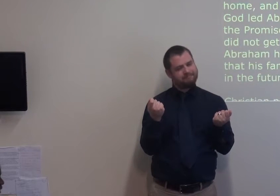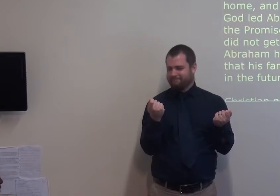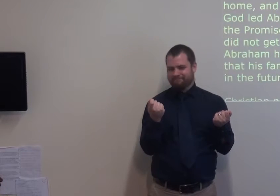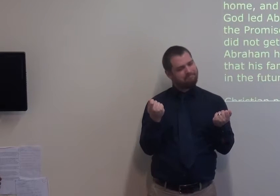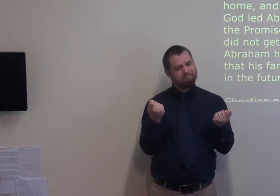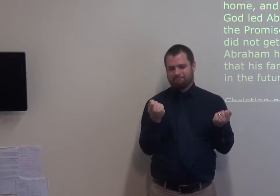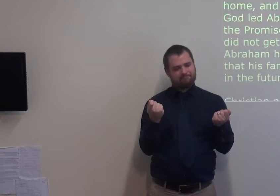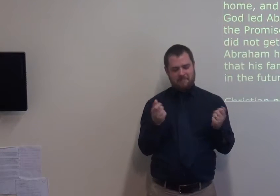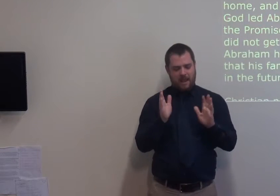Abraham had to wait.